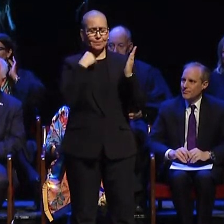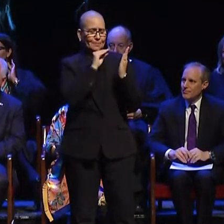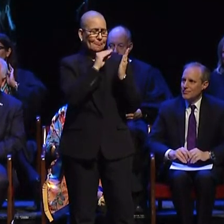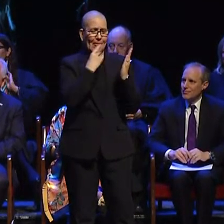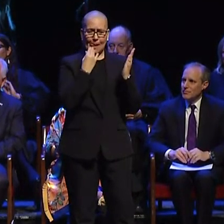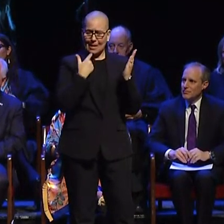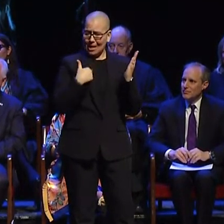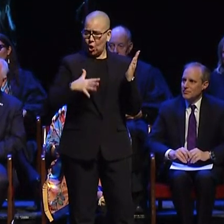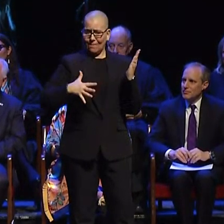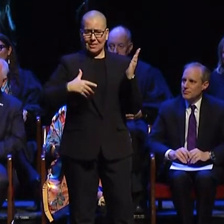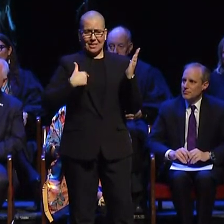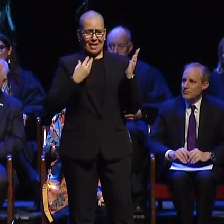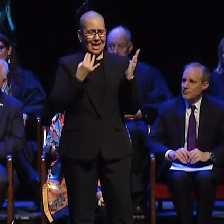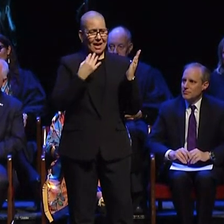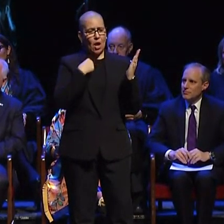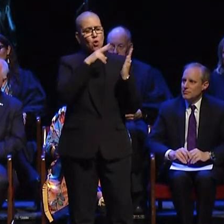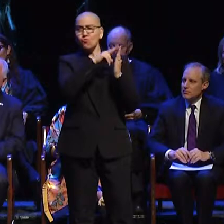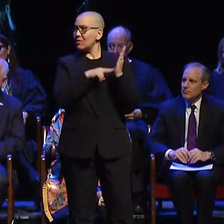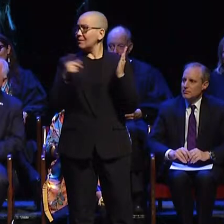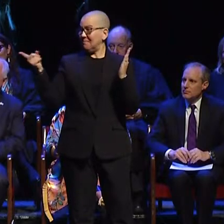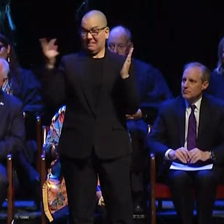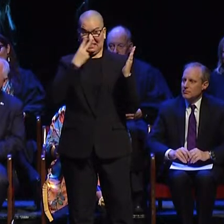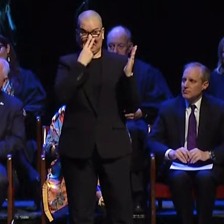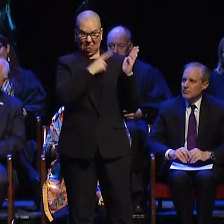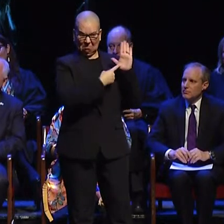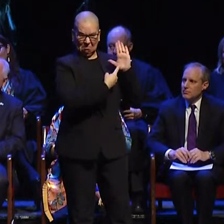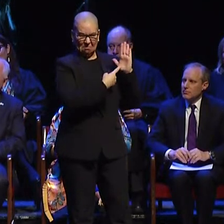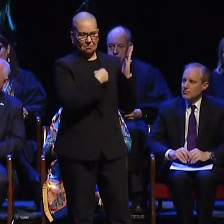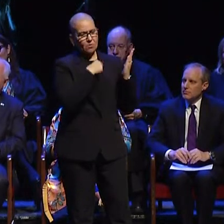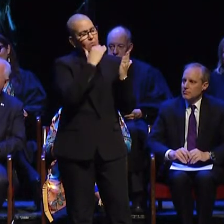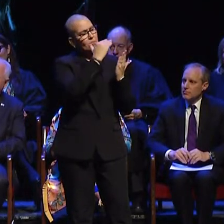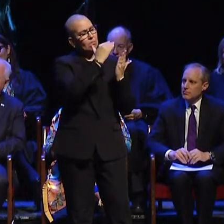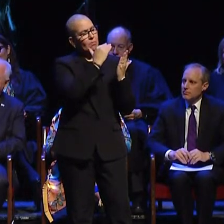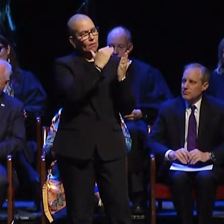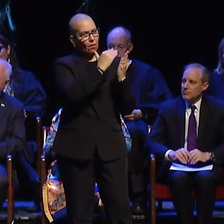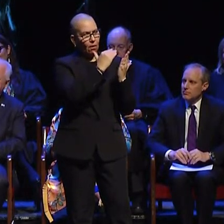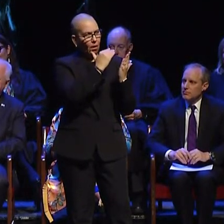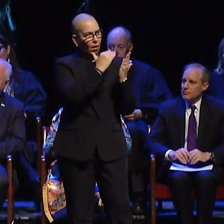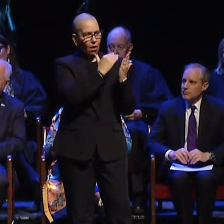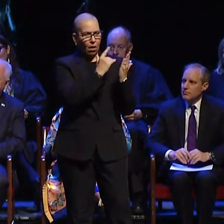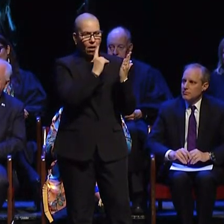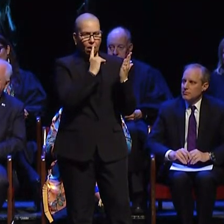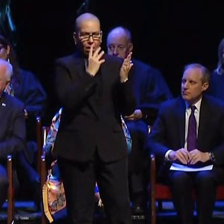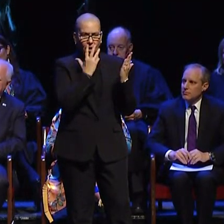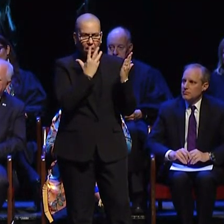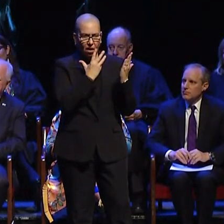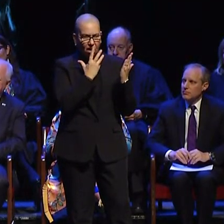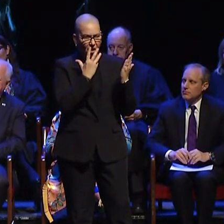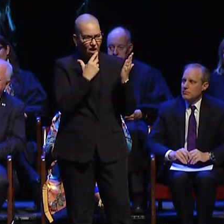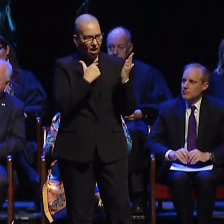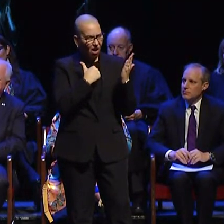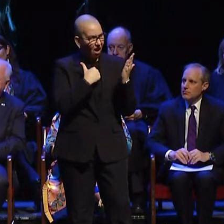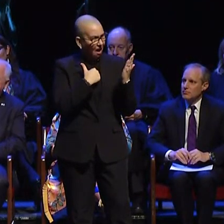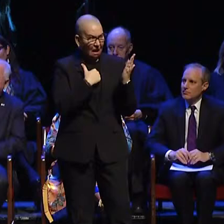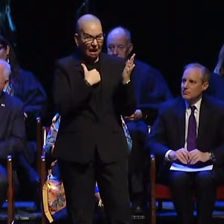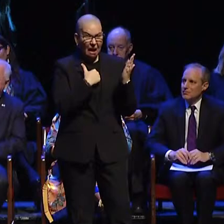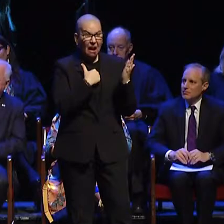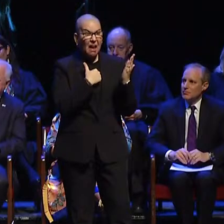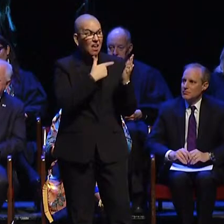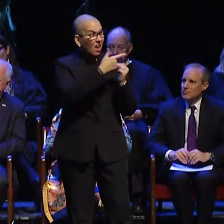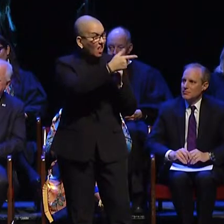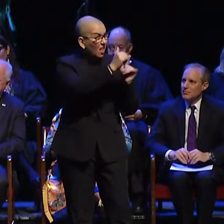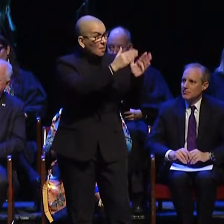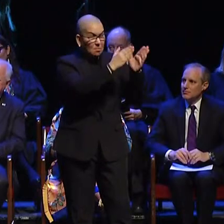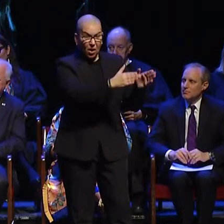When I looked at this program, I realized I was going to have to follow my fellow constitutional